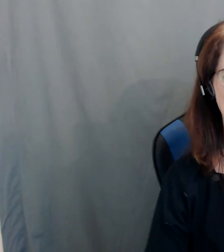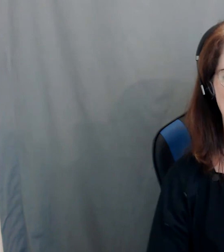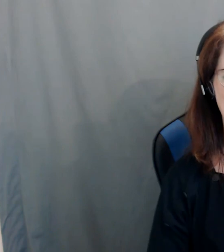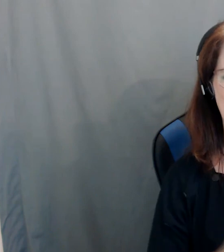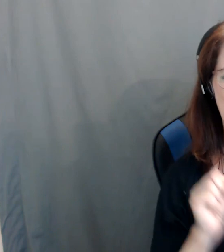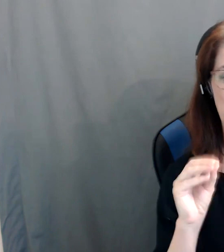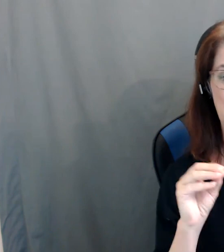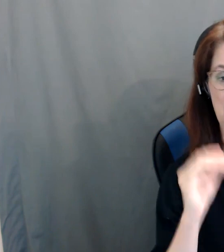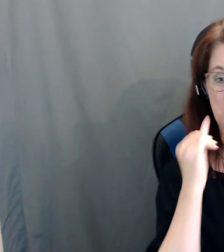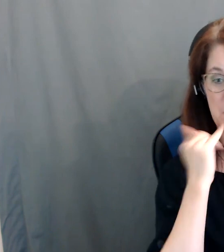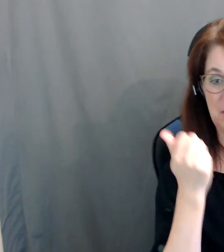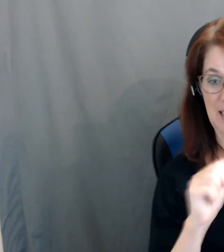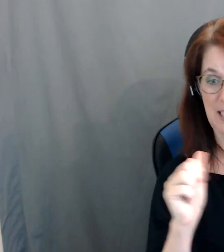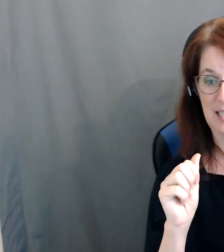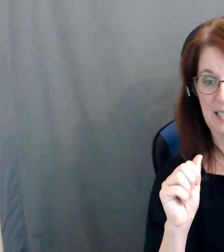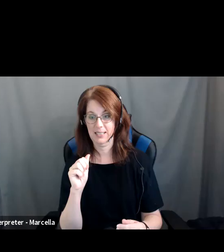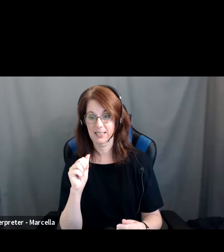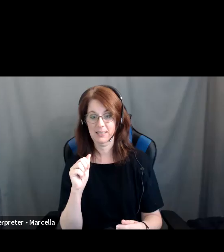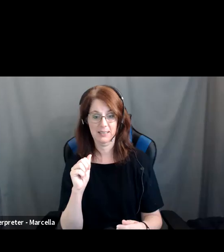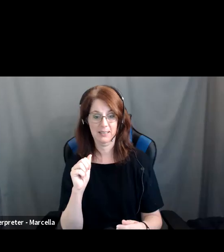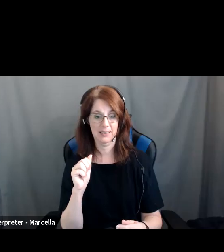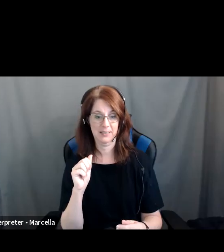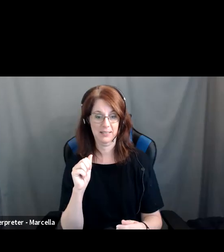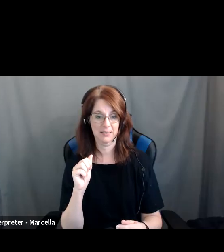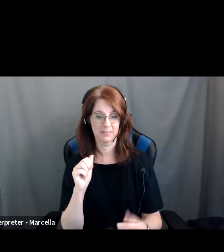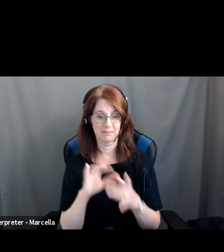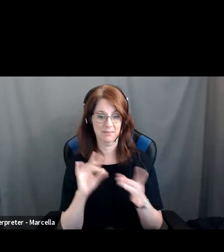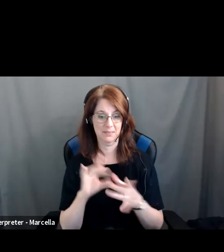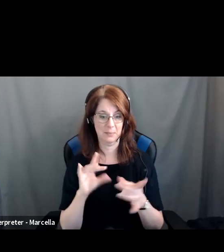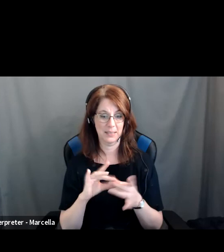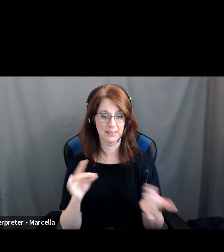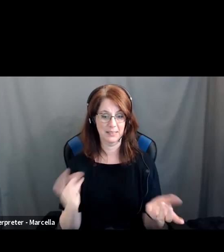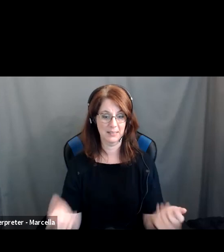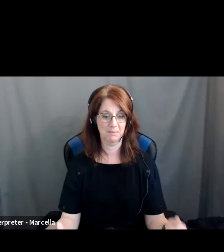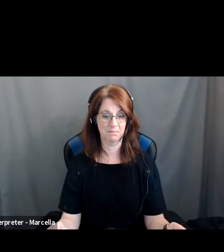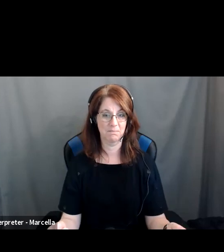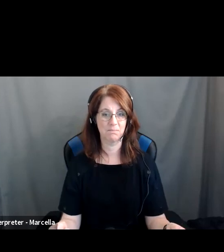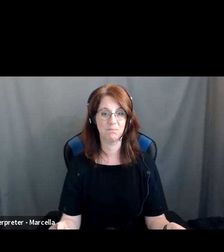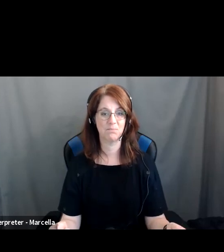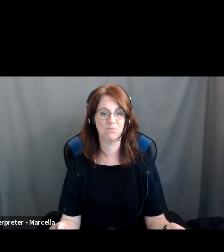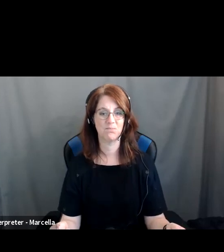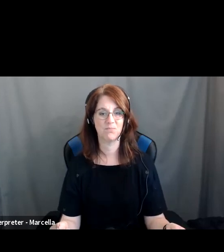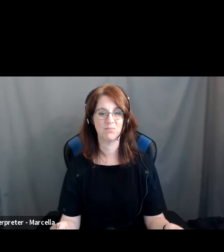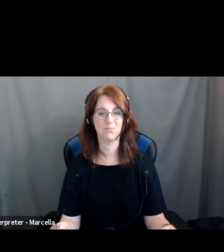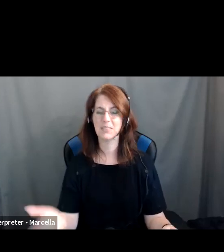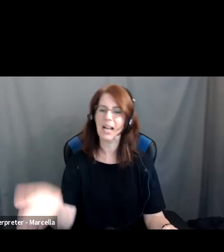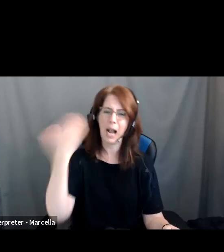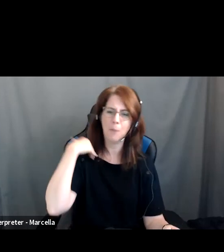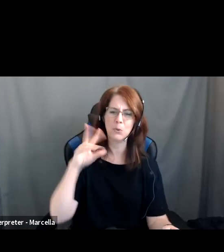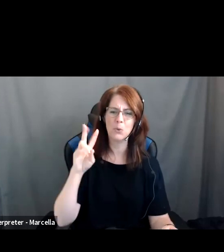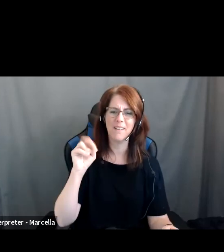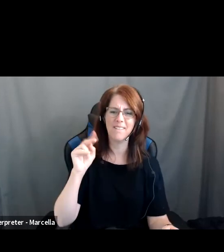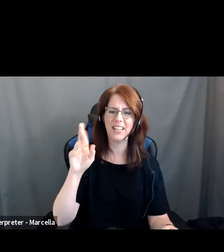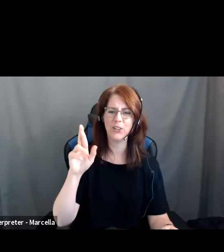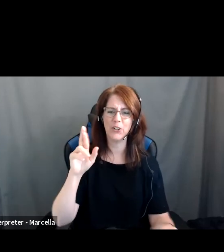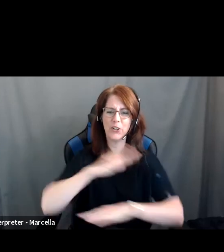So if there's any last comments you want to give. Come to our vendor table and we can